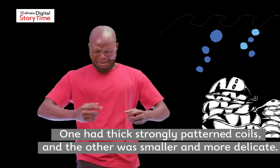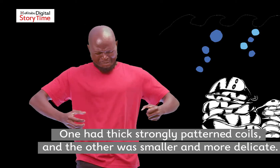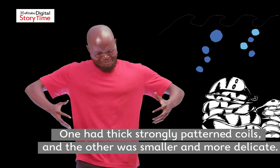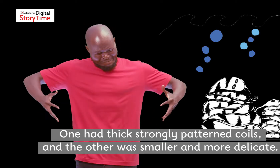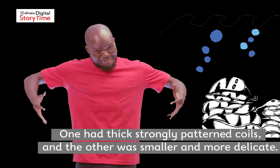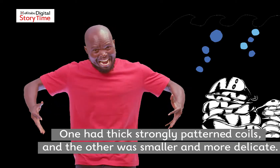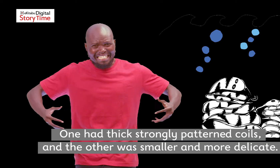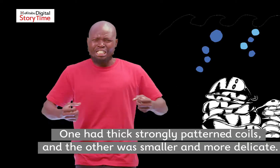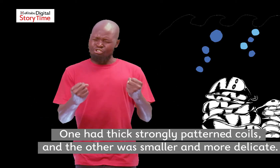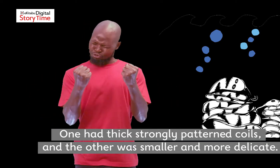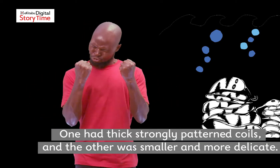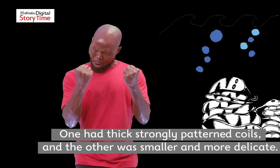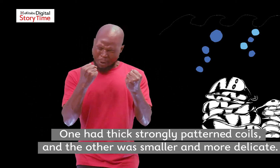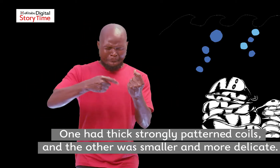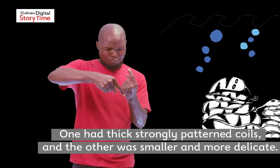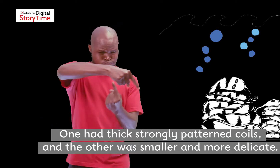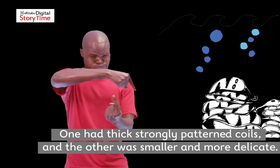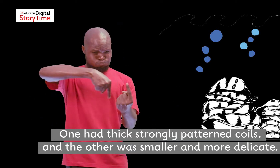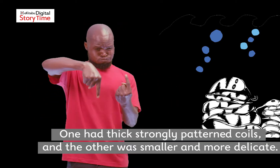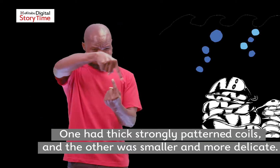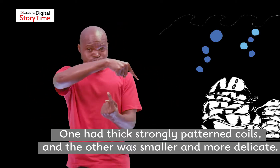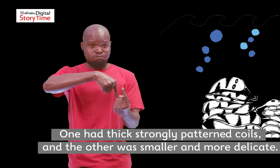One had thick, strongly patterned coils,